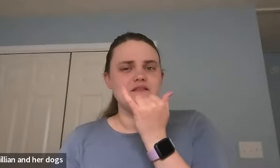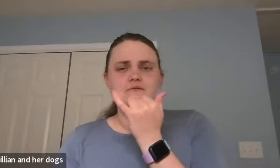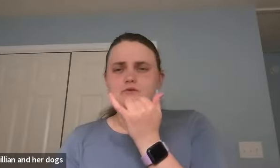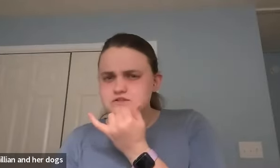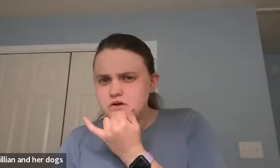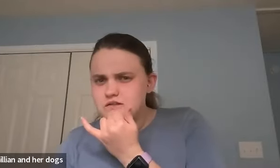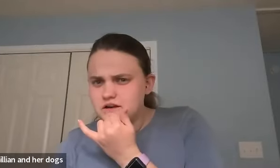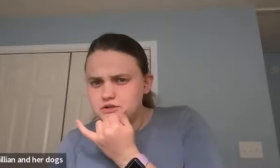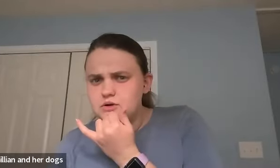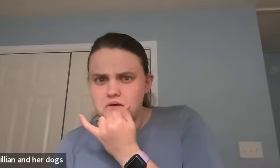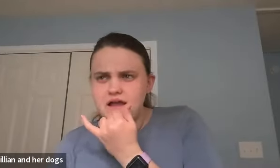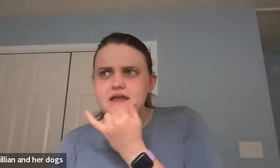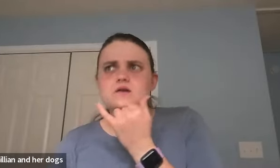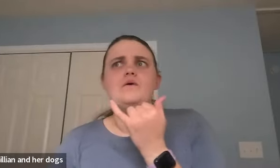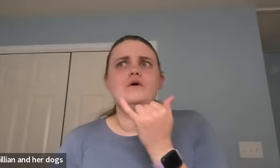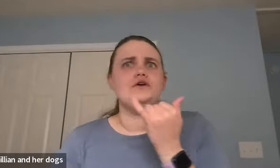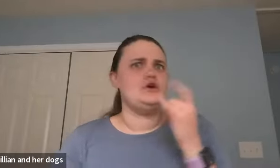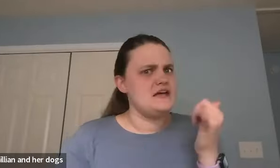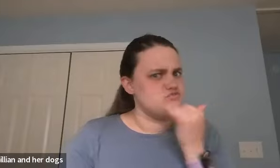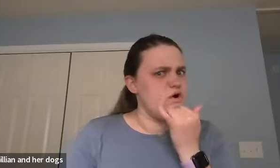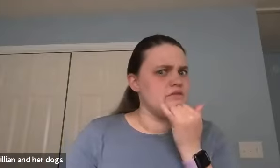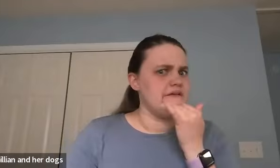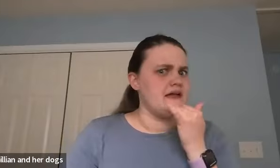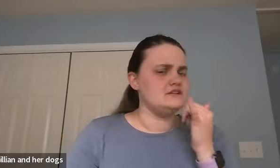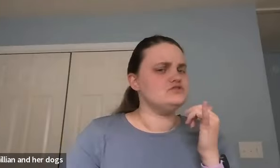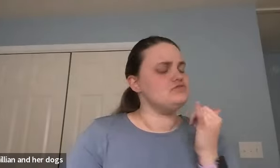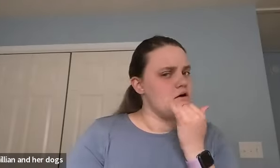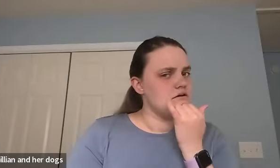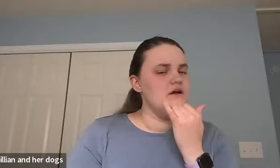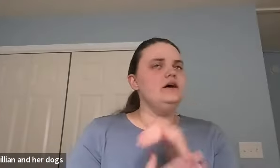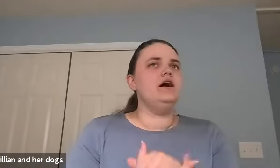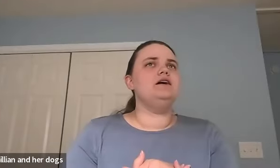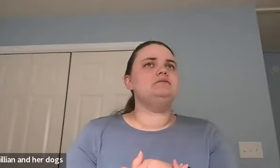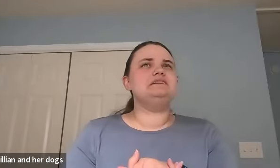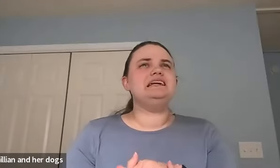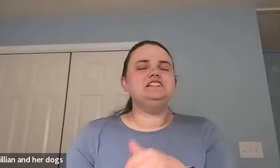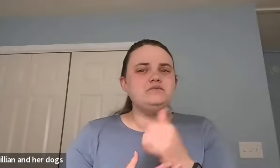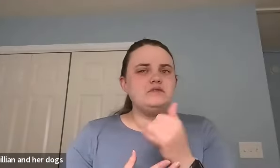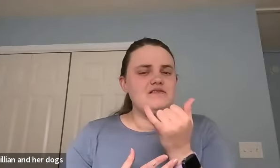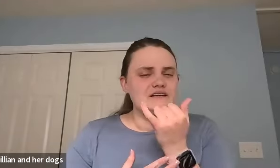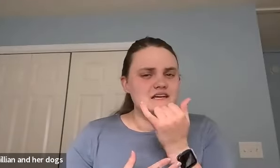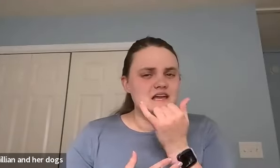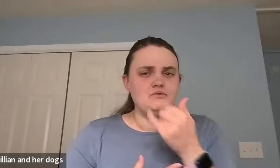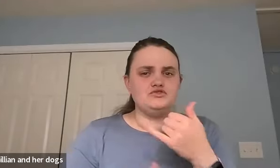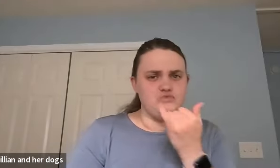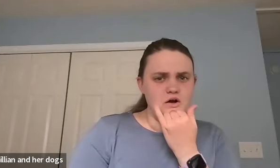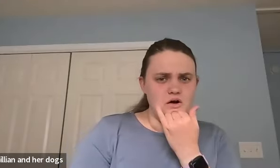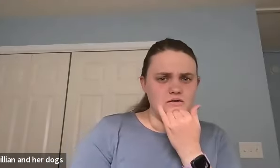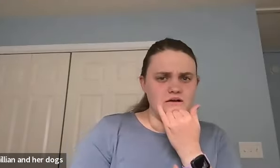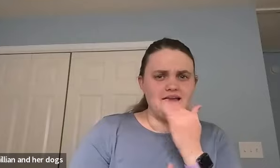like for what's wrong? Like, are you all right? Or no, that's wrong. Like that answer's wrong. And I just didn't really like saying I was wrong. I like